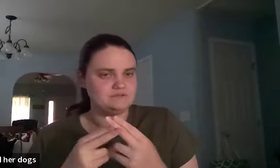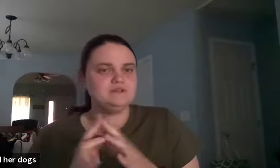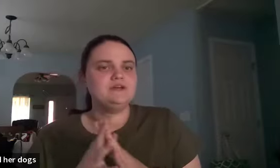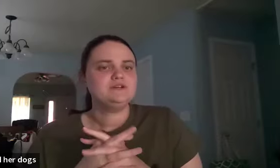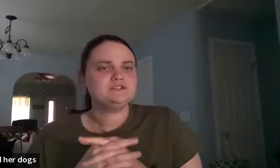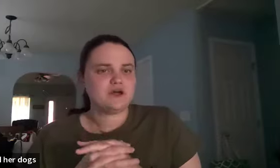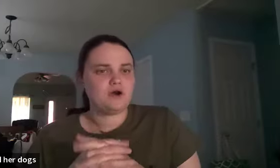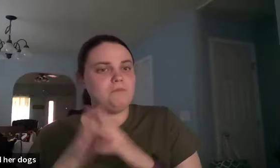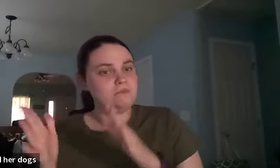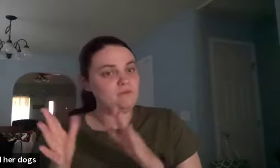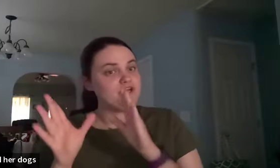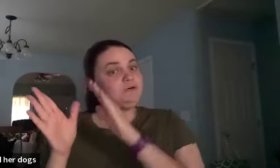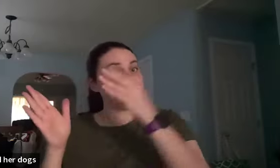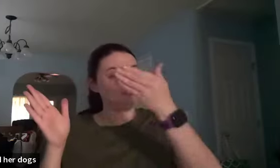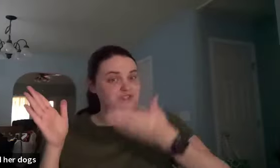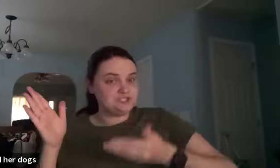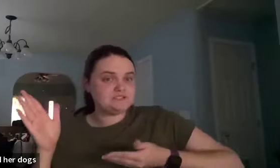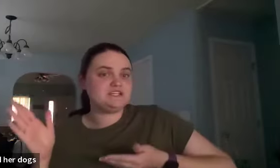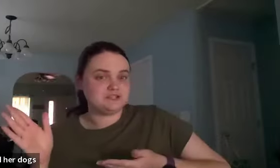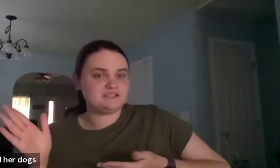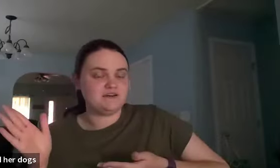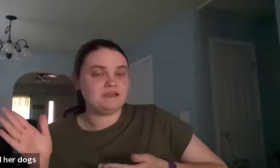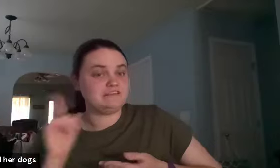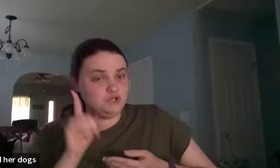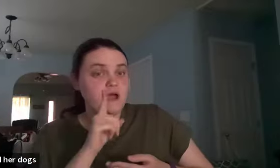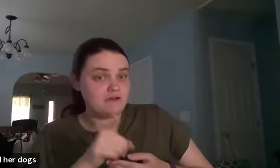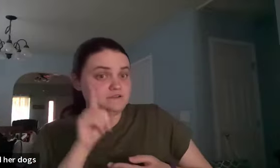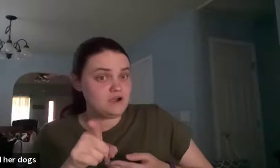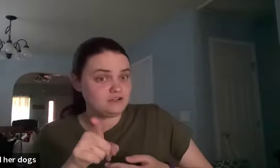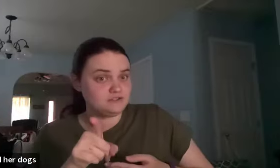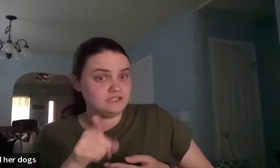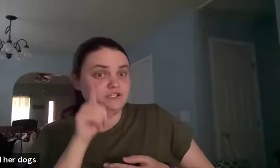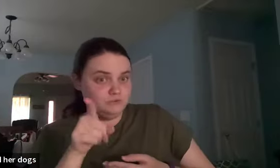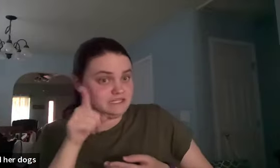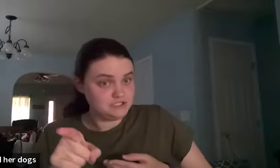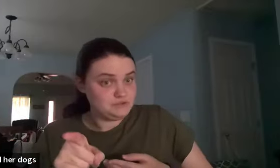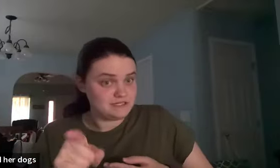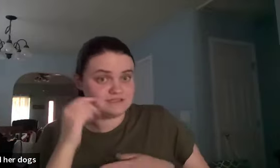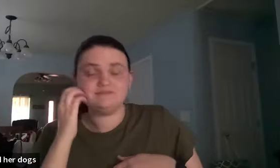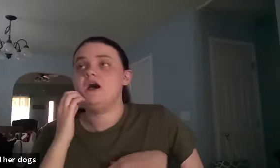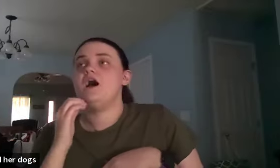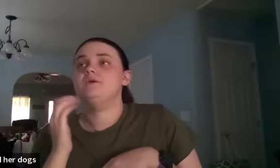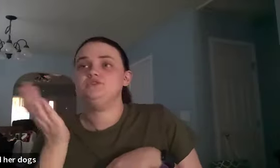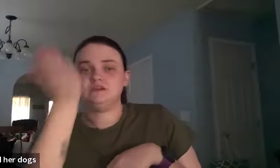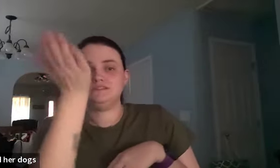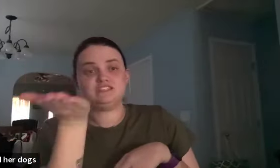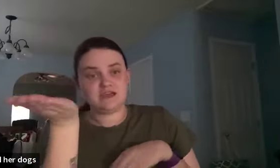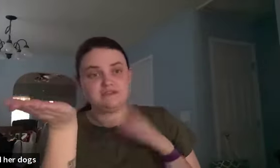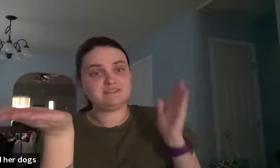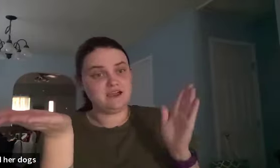used. So, but when you are introducing yourself, and if you have a doctorate, you get to use this. You get to sign the